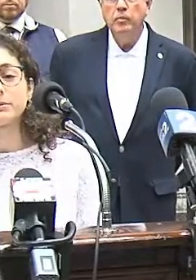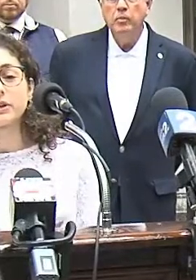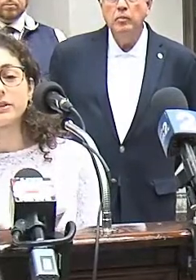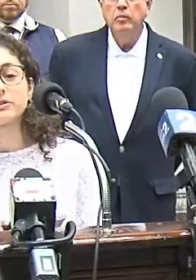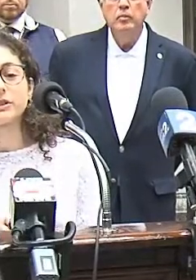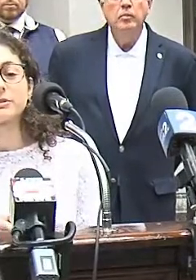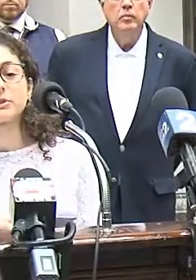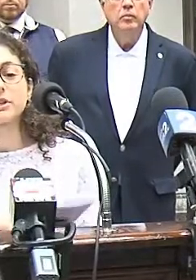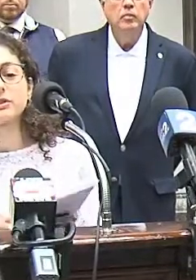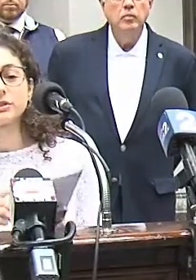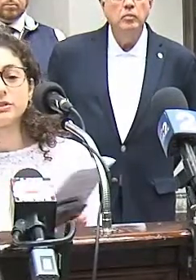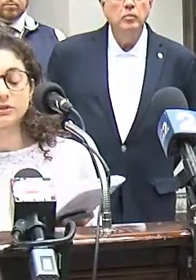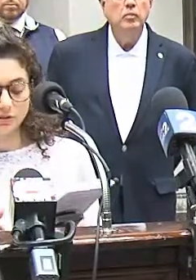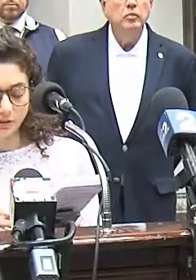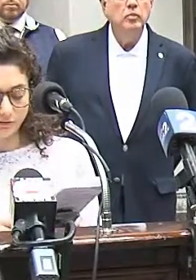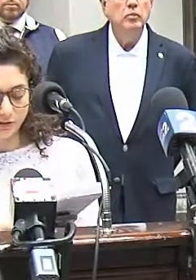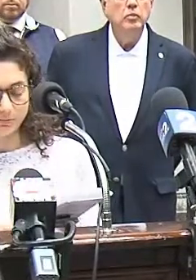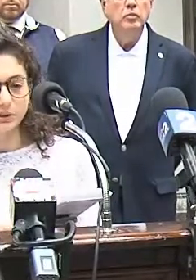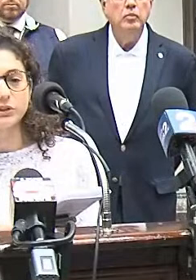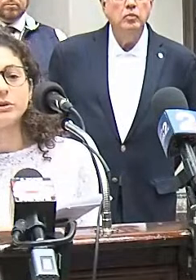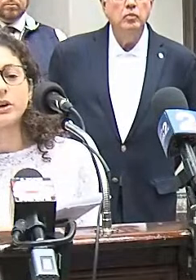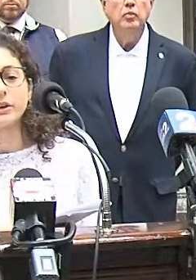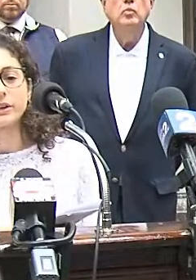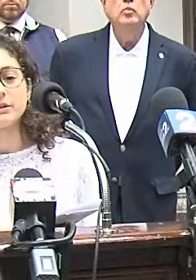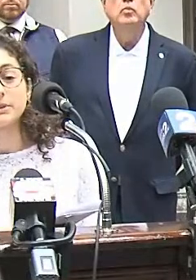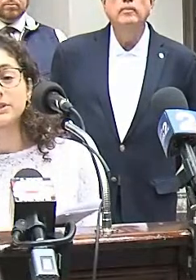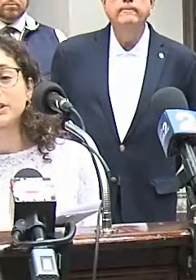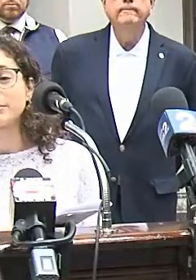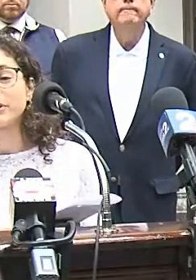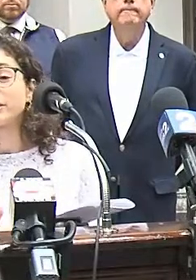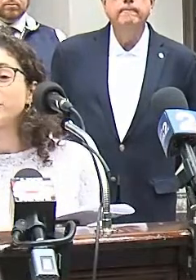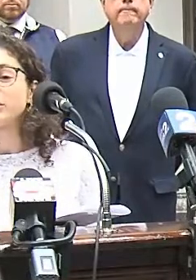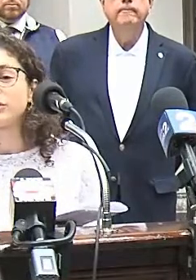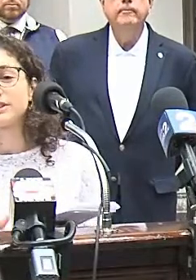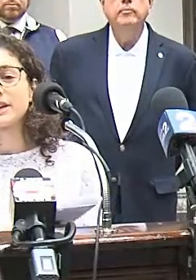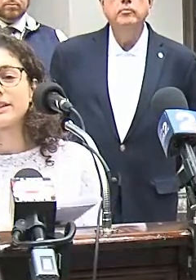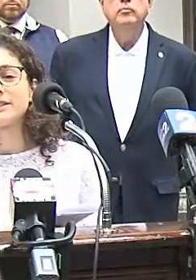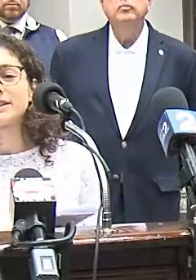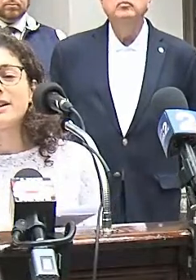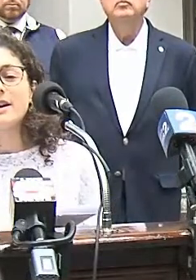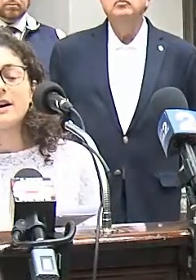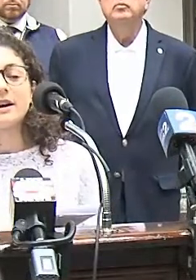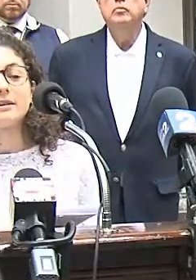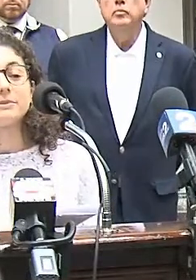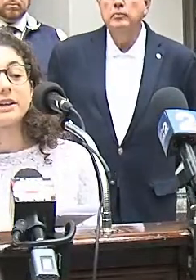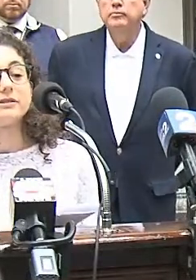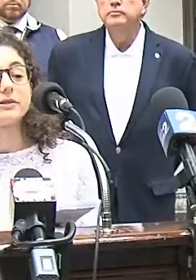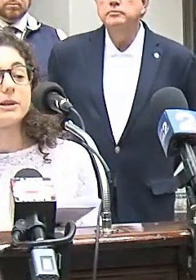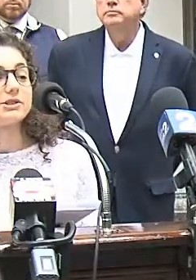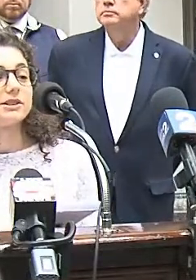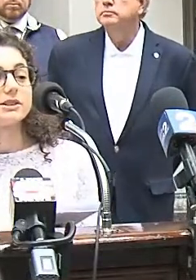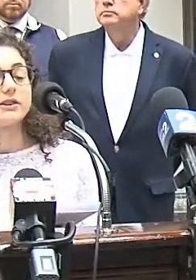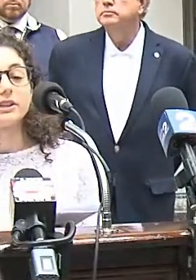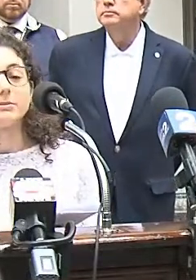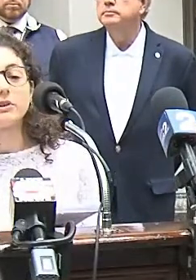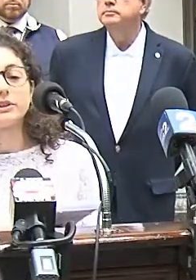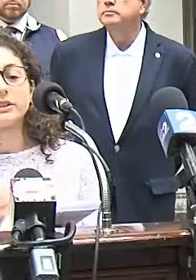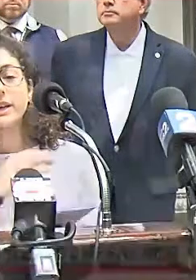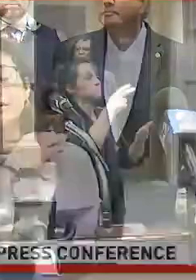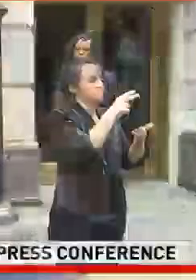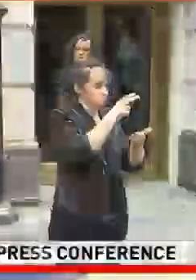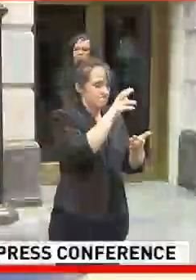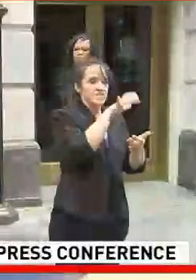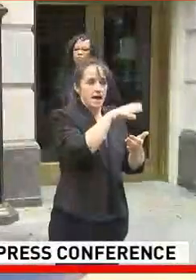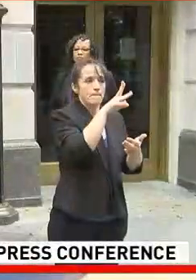that are providing transportation. You just look for the blue hurricane bus stop evacuation signs. That information is available on